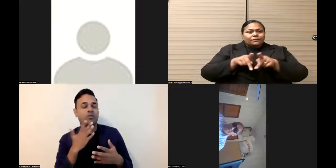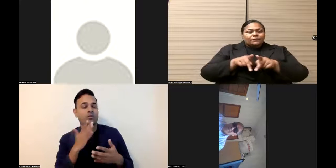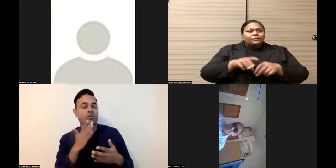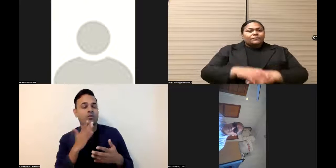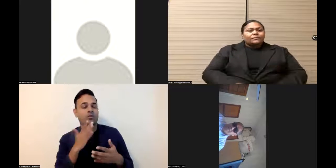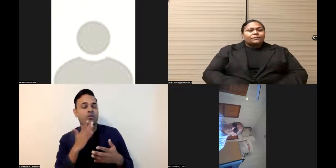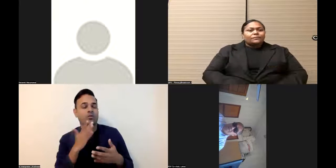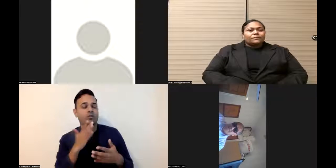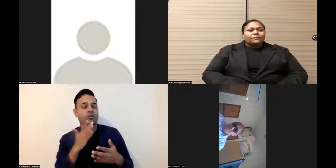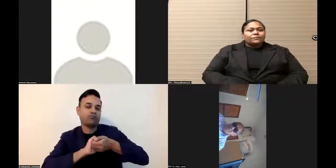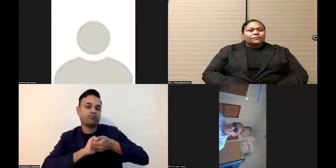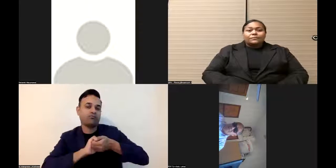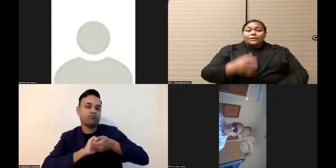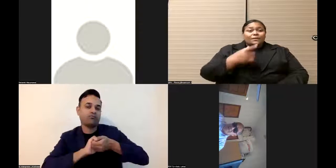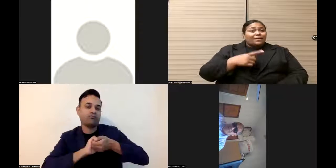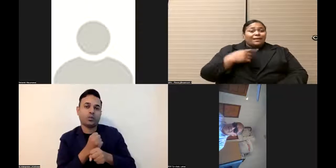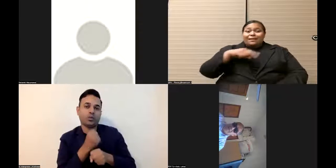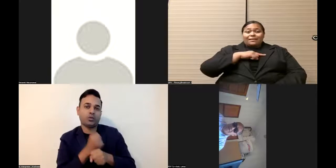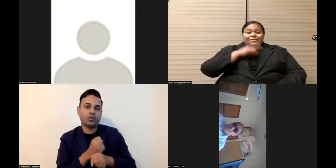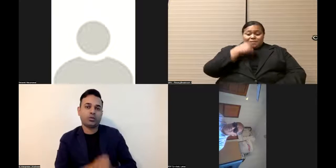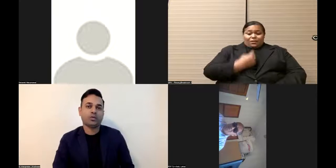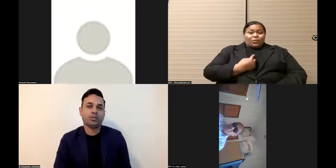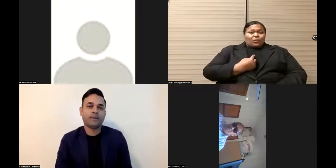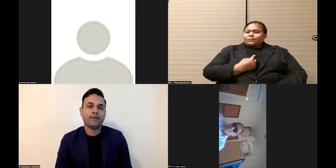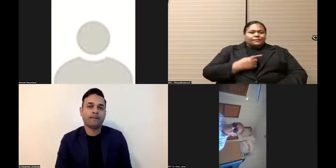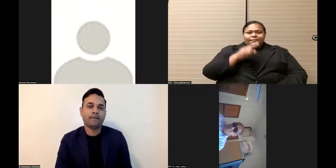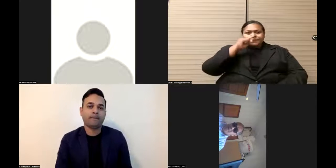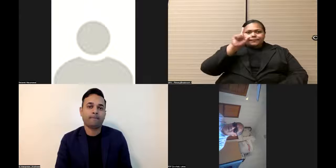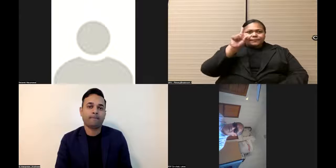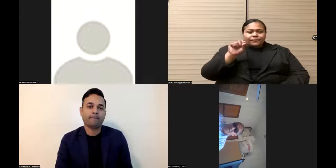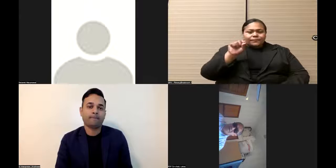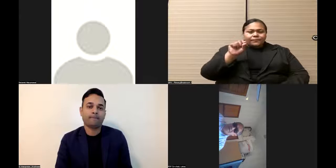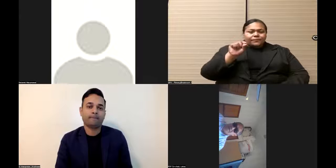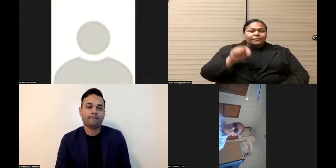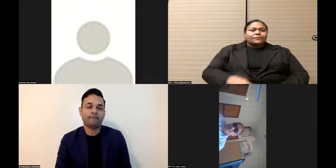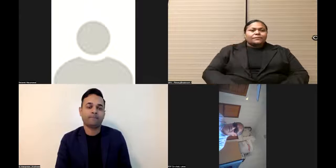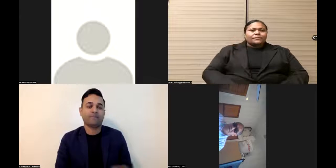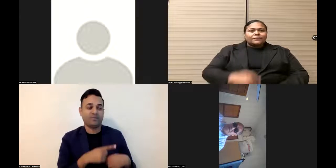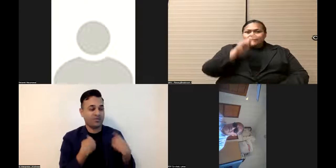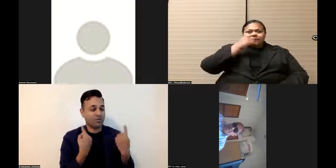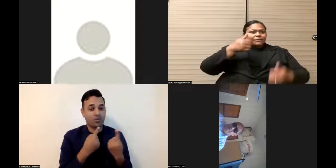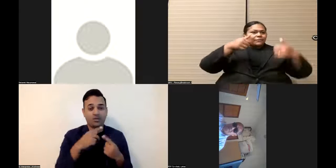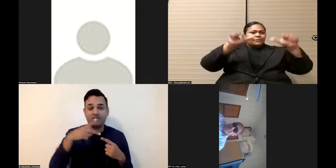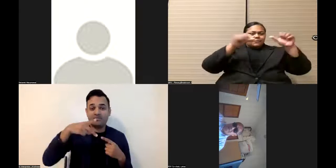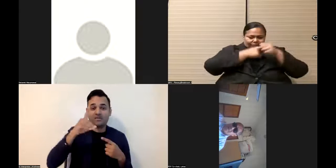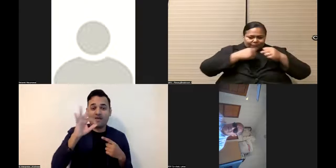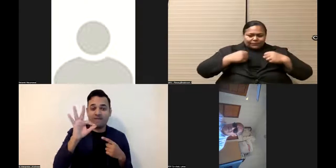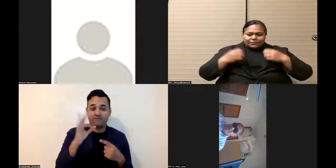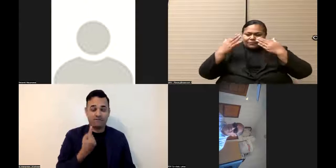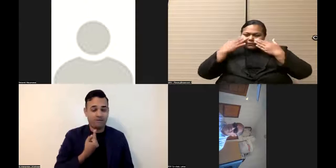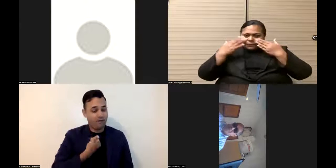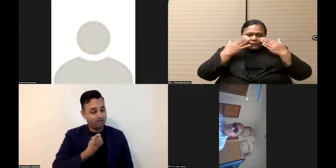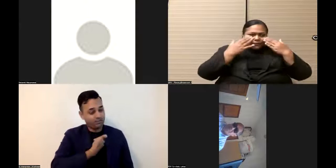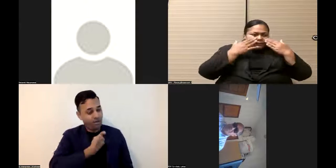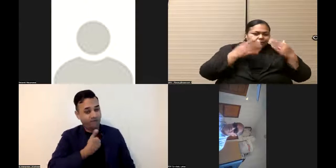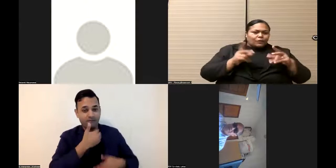is our appreciation for the presence of all our partners that's present in